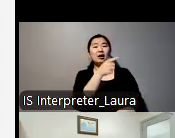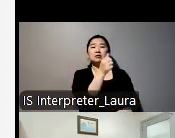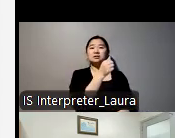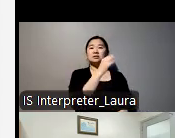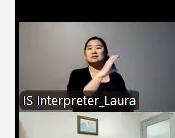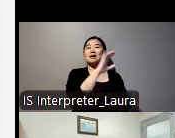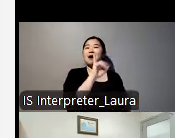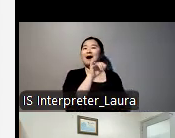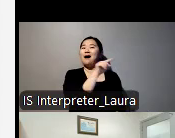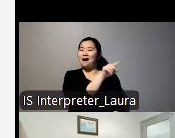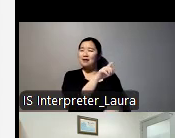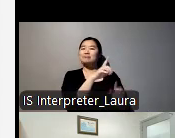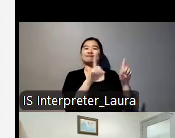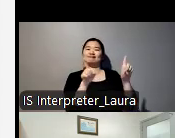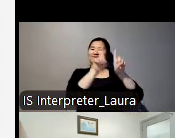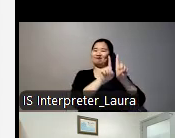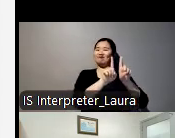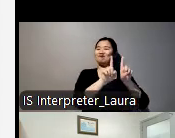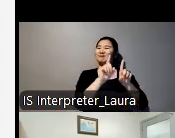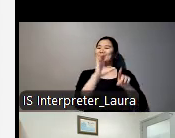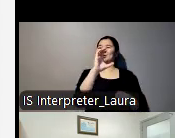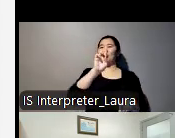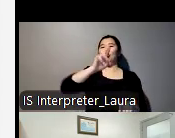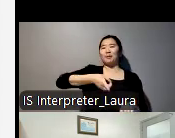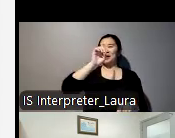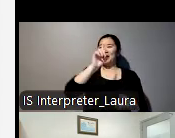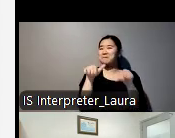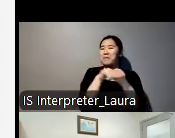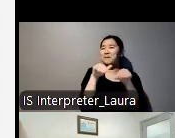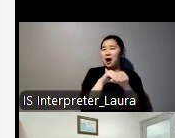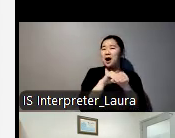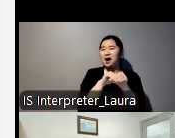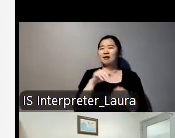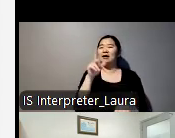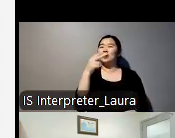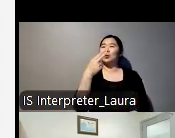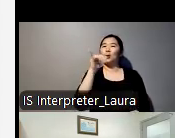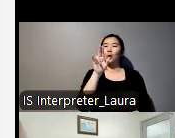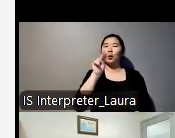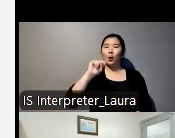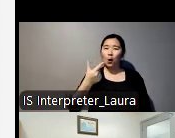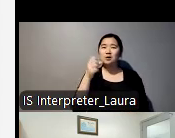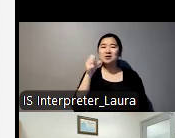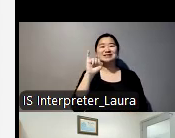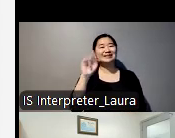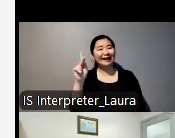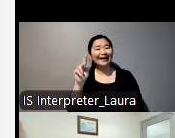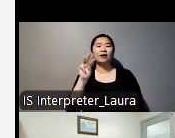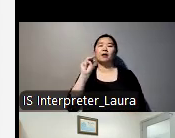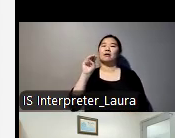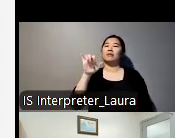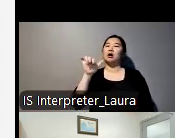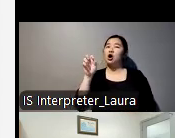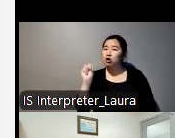of the Disability Division of the Department of Health and Welfare. We asked